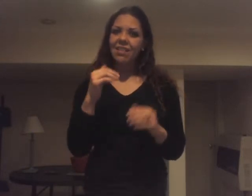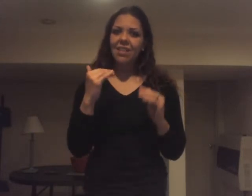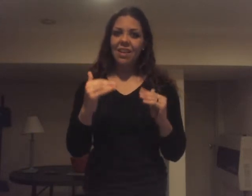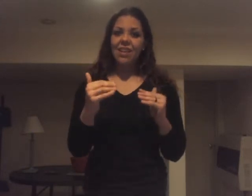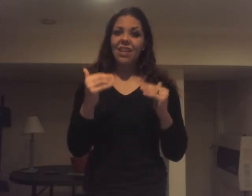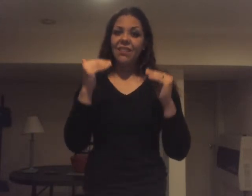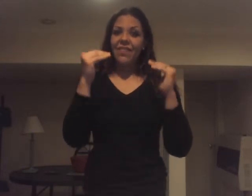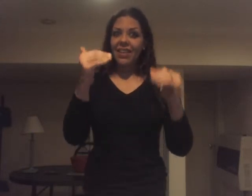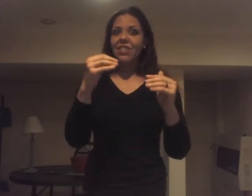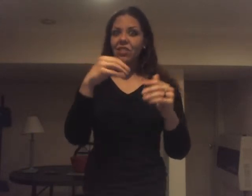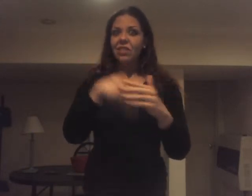circles.